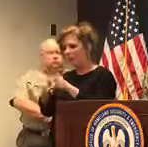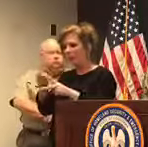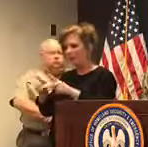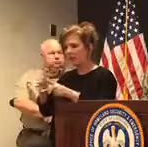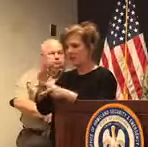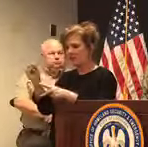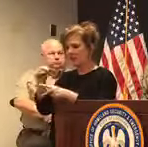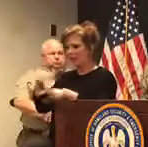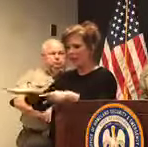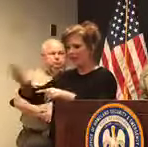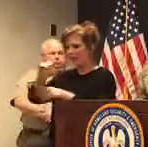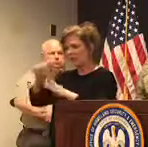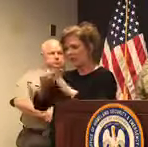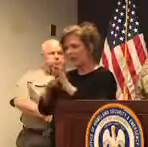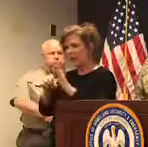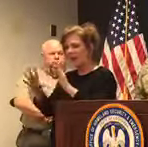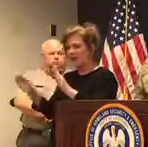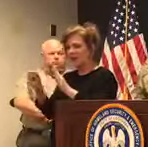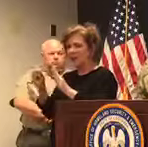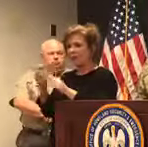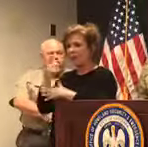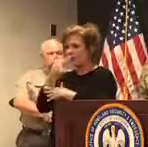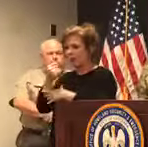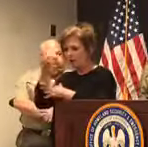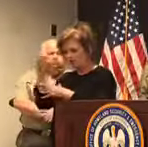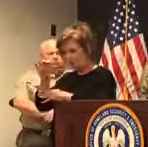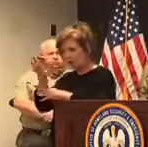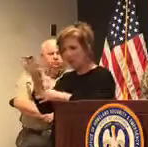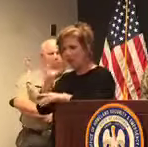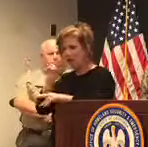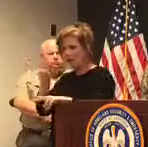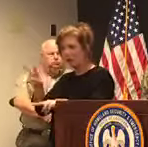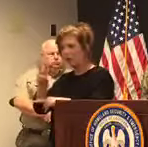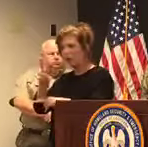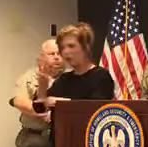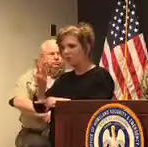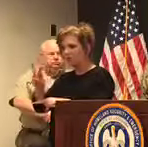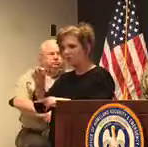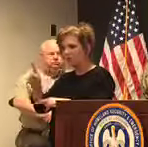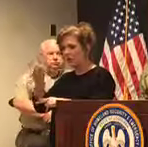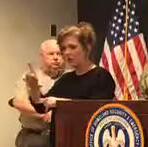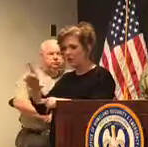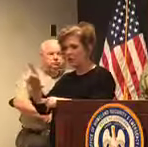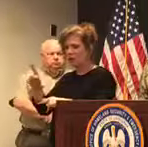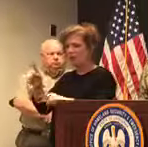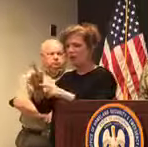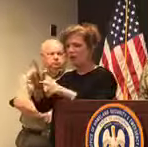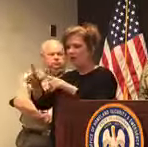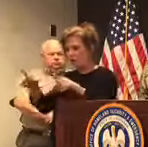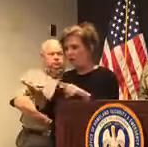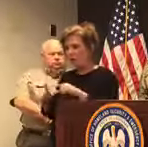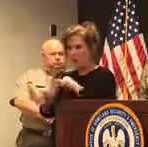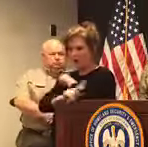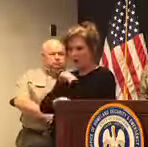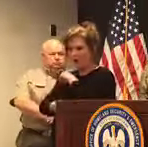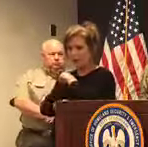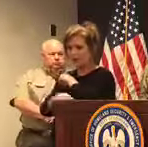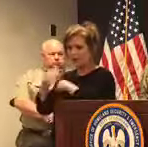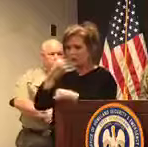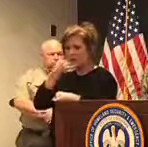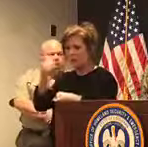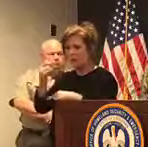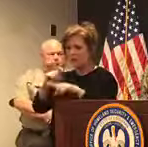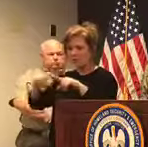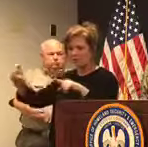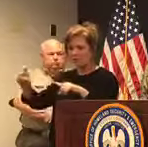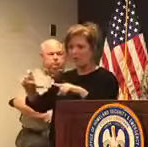it's important for you to look to that local 211 call or your local parish to hear And then the state has great